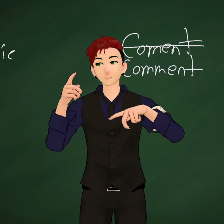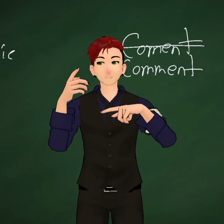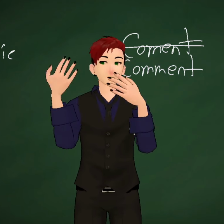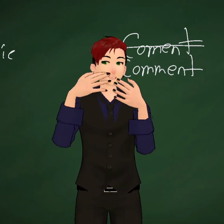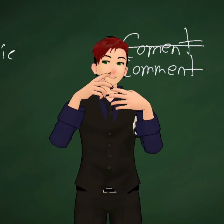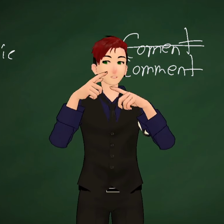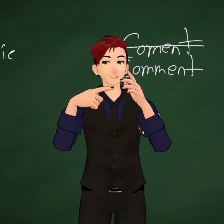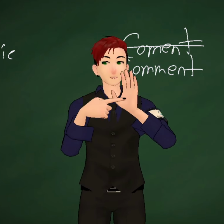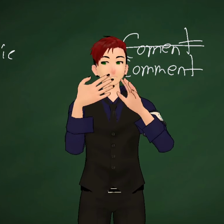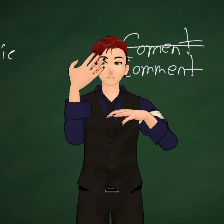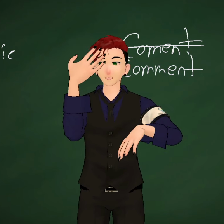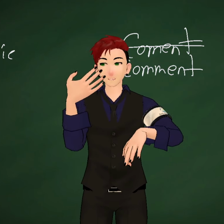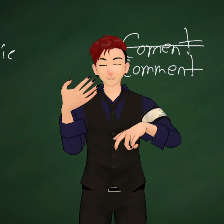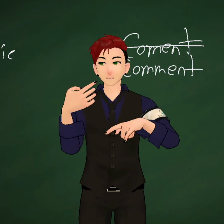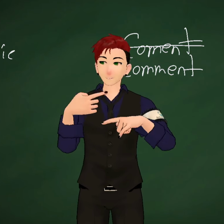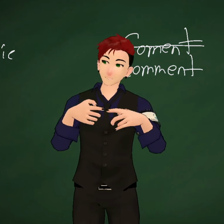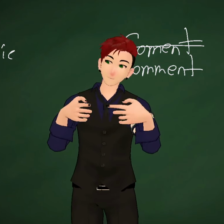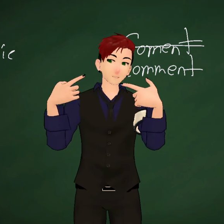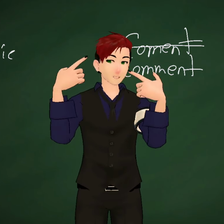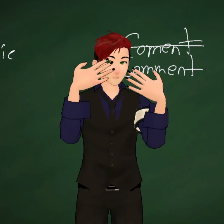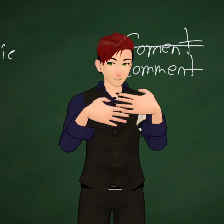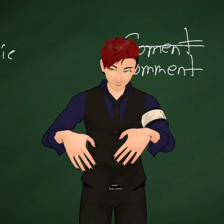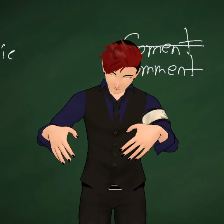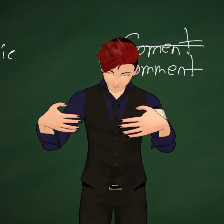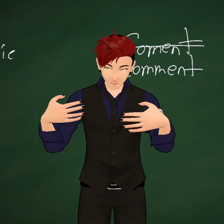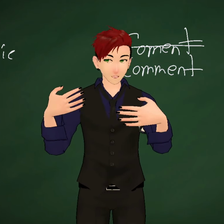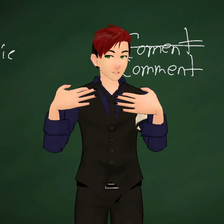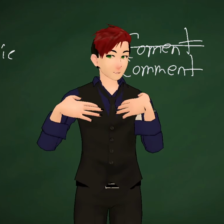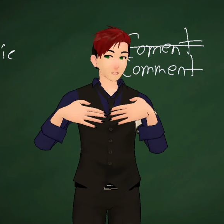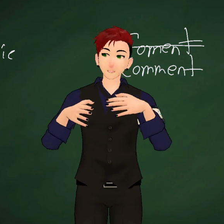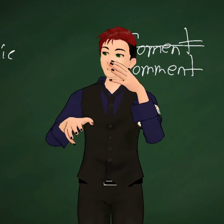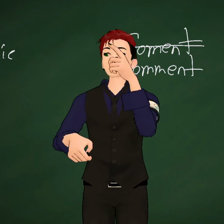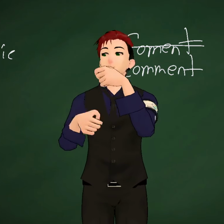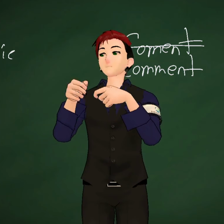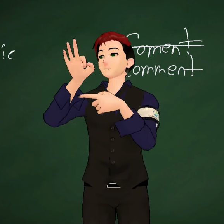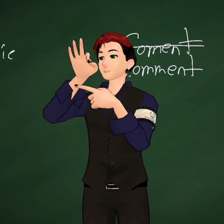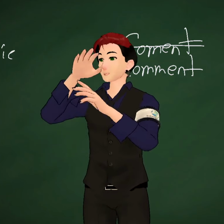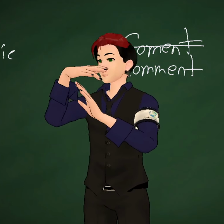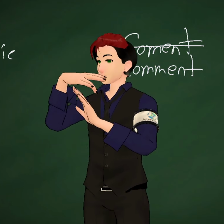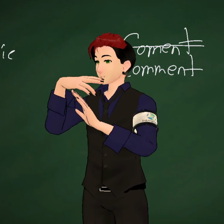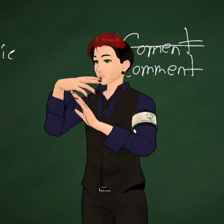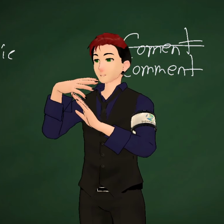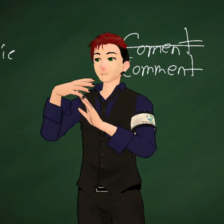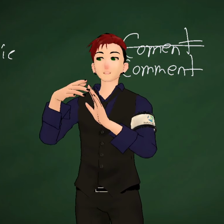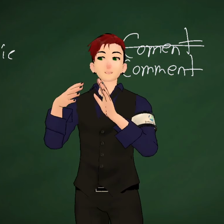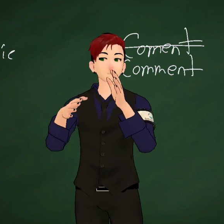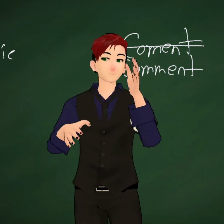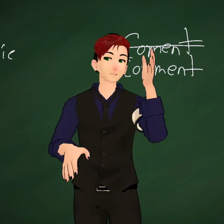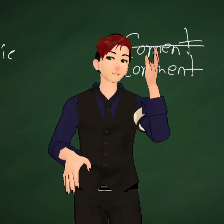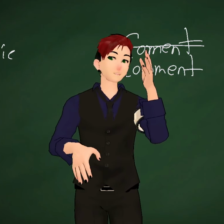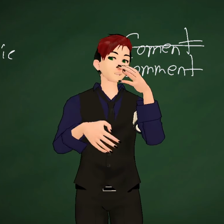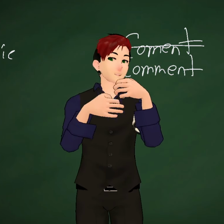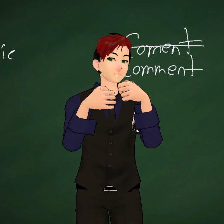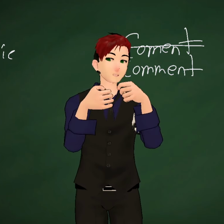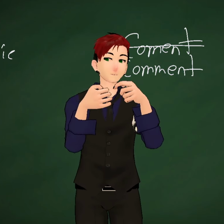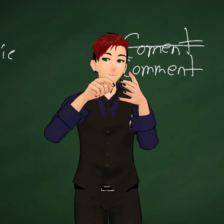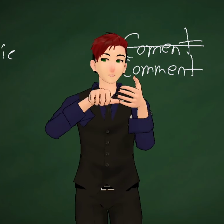because again, you can't show it on your face, but you can show it on your body and how you move, especially if you have full body tracking. You can add in so much